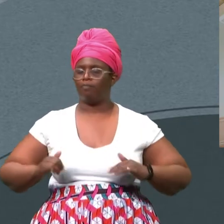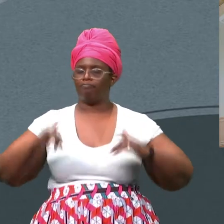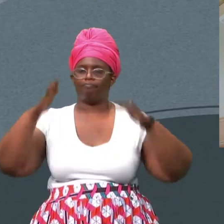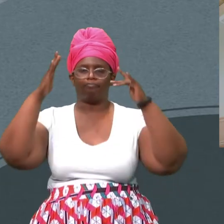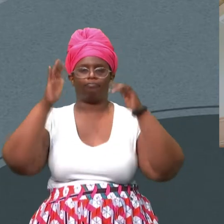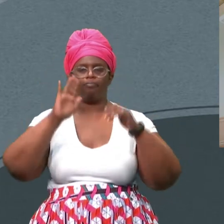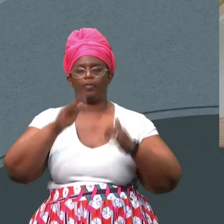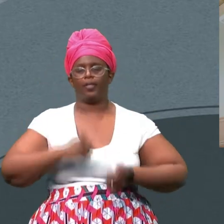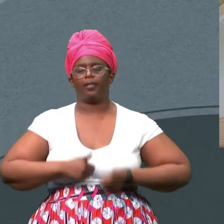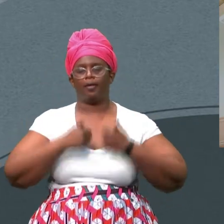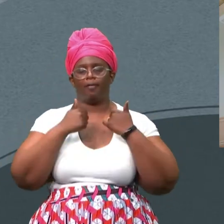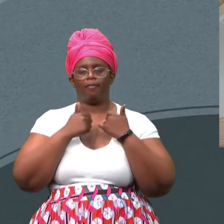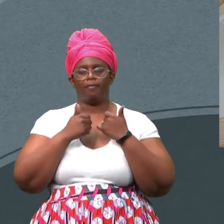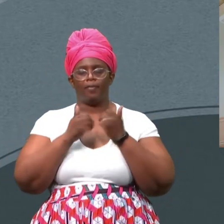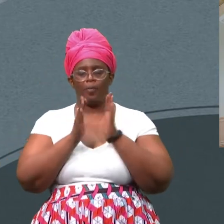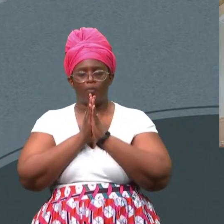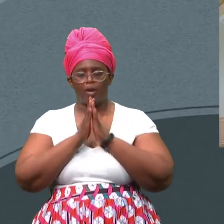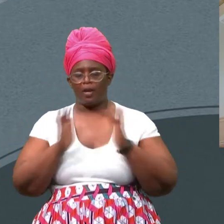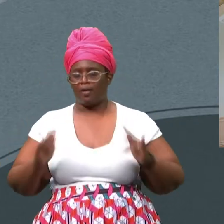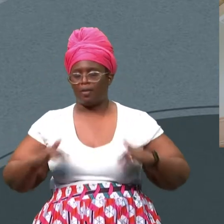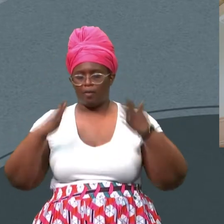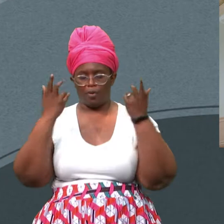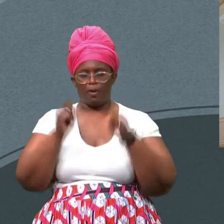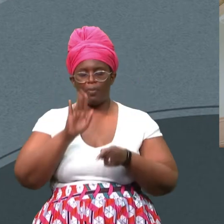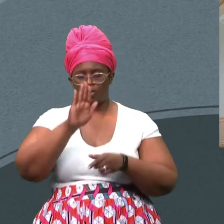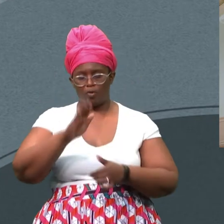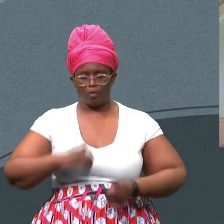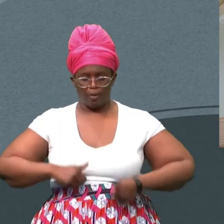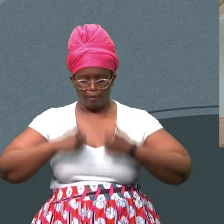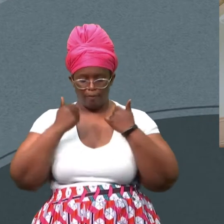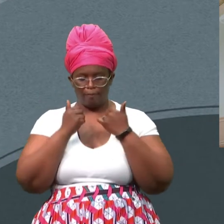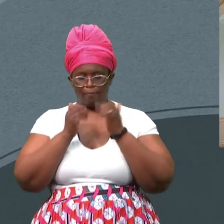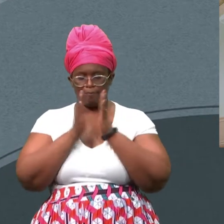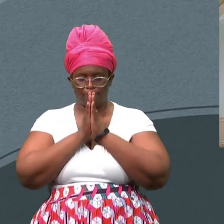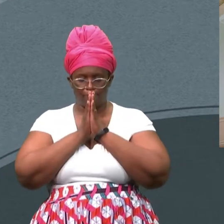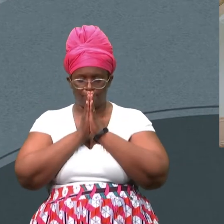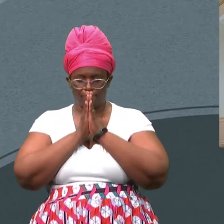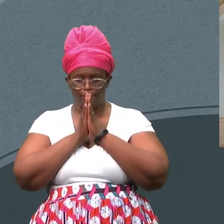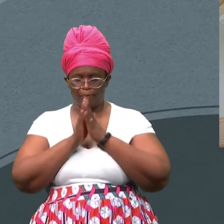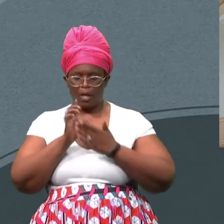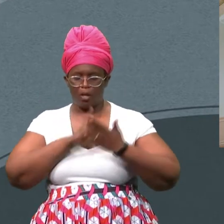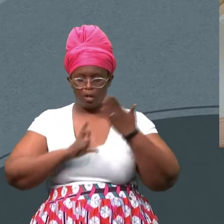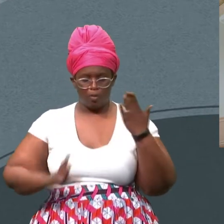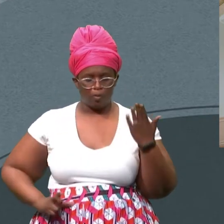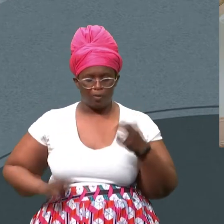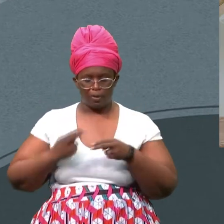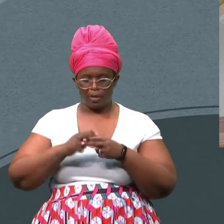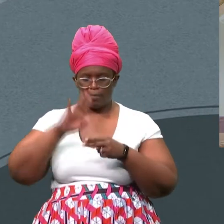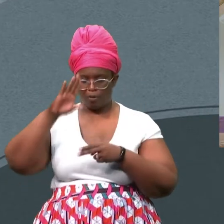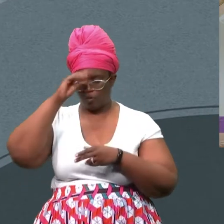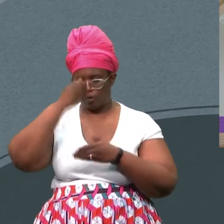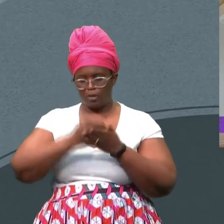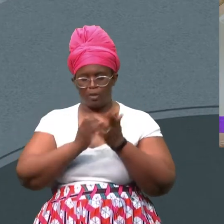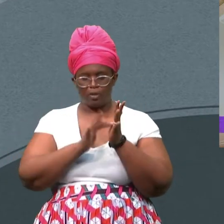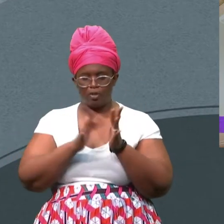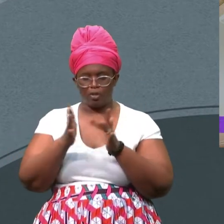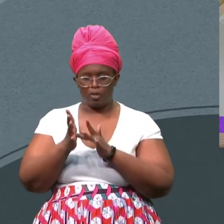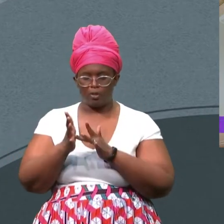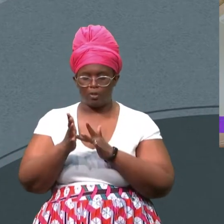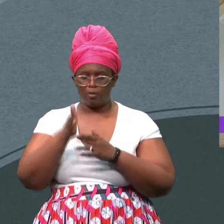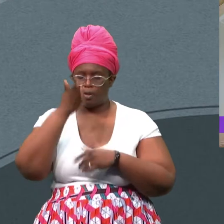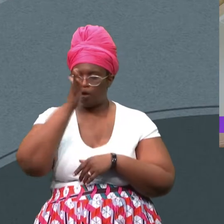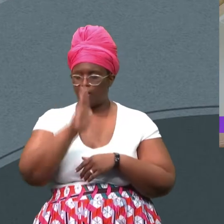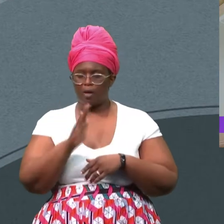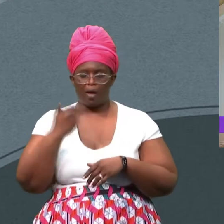I'm praying acceleration in your life. Come on, let's pray. Lord, in the name of your son, Jesus, God, I